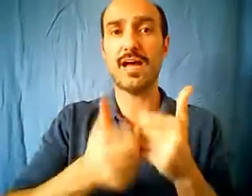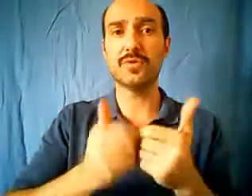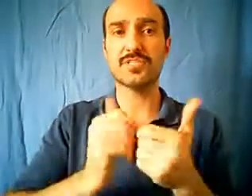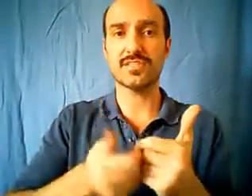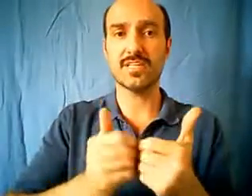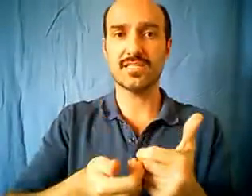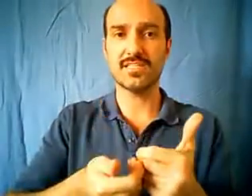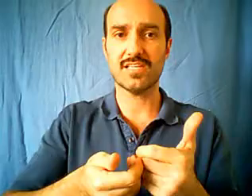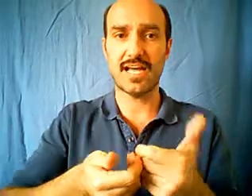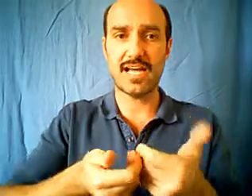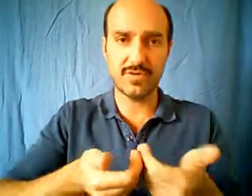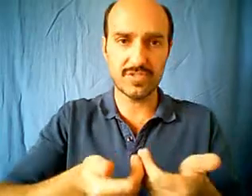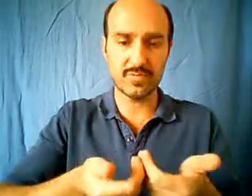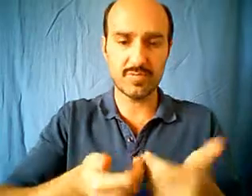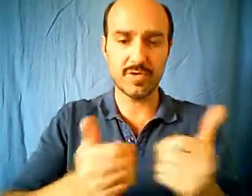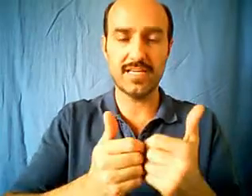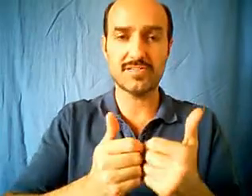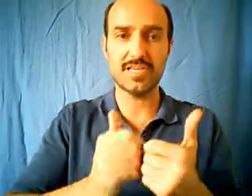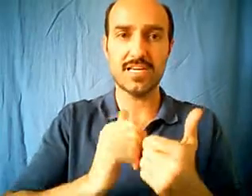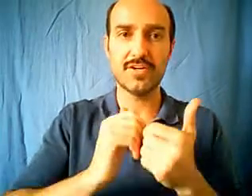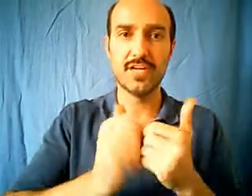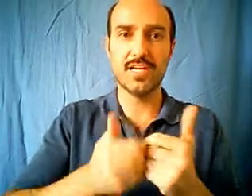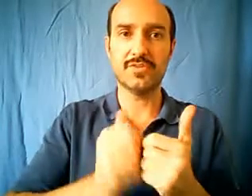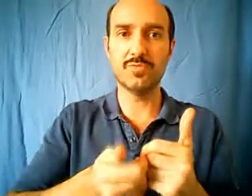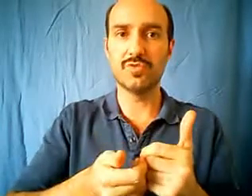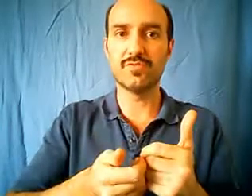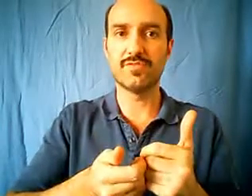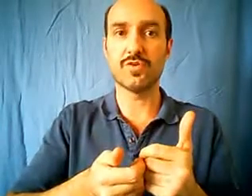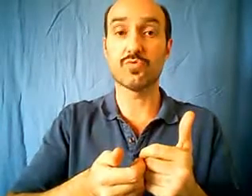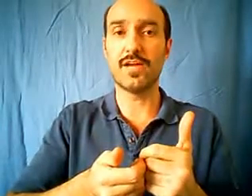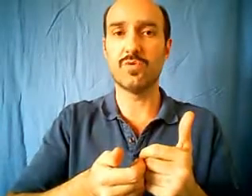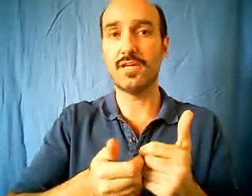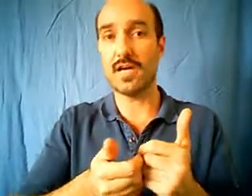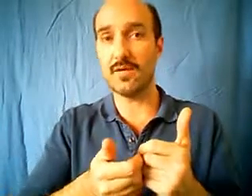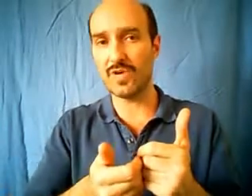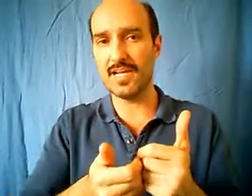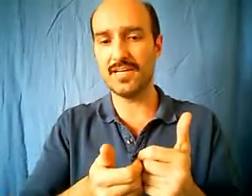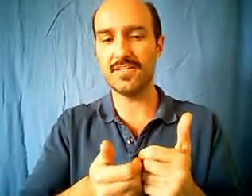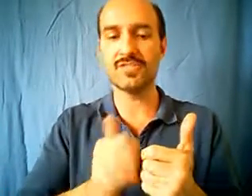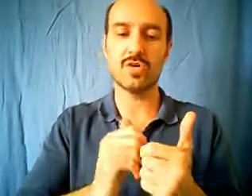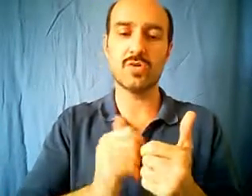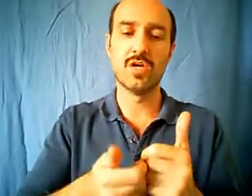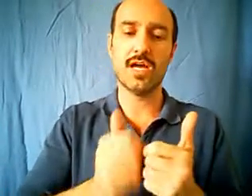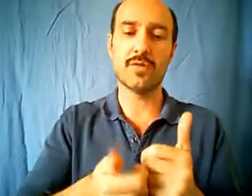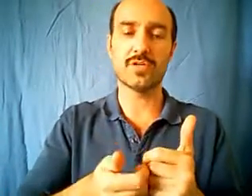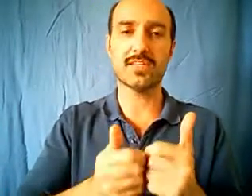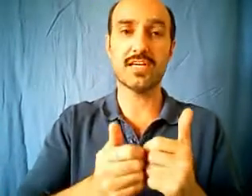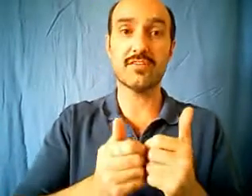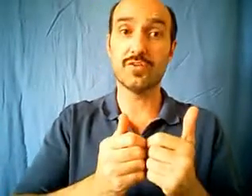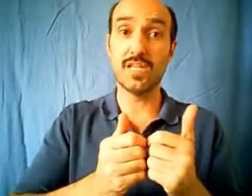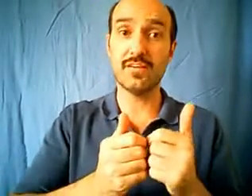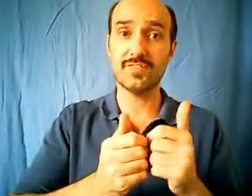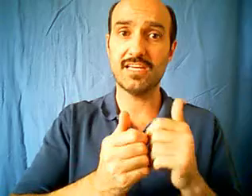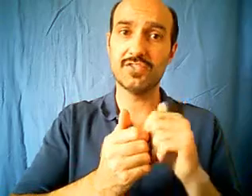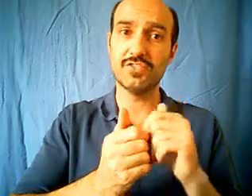is just like this. How, you just put both hands together and you move the right one. I'm right-handed, so I would go like that. If you're left-handed, you would